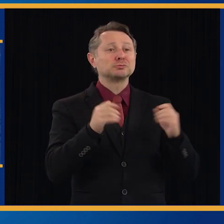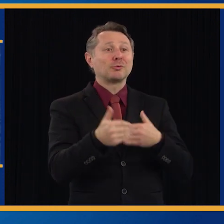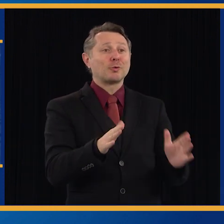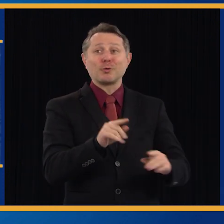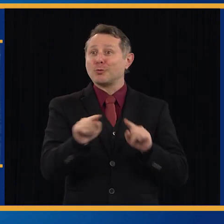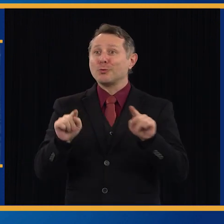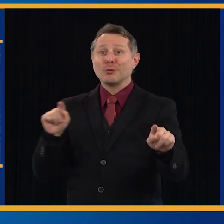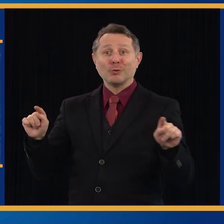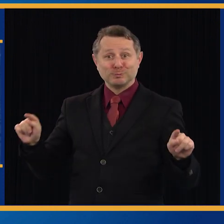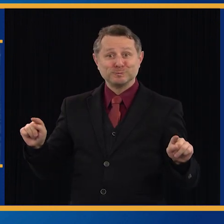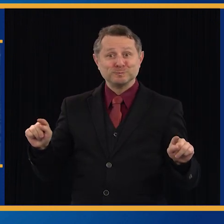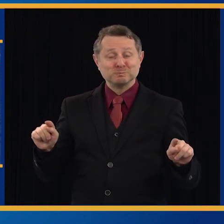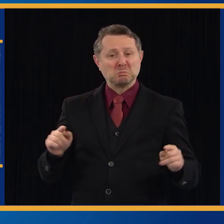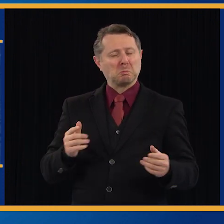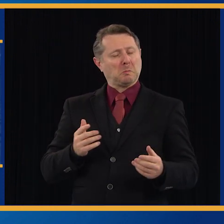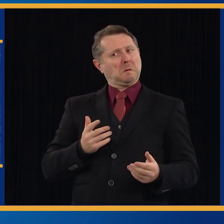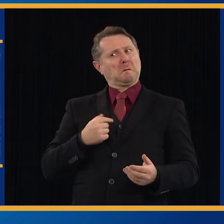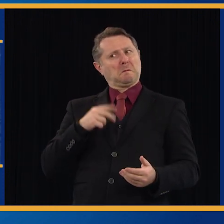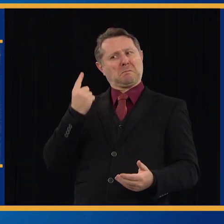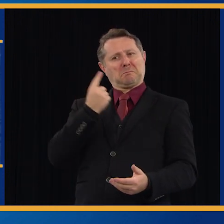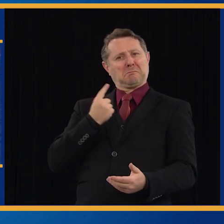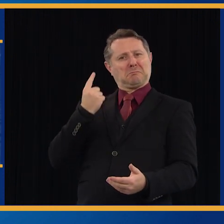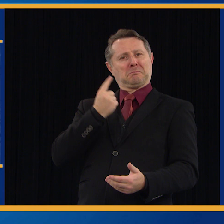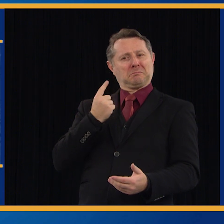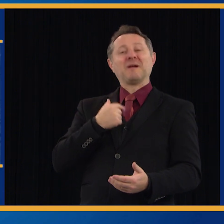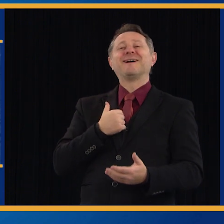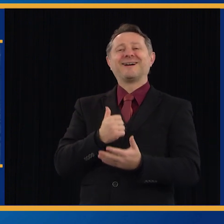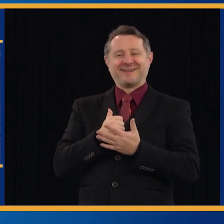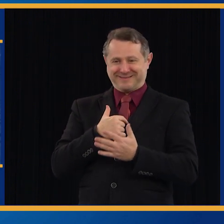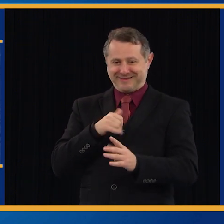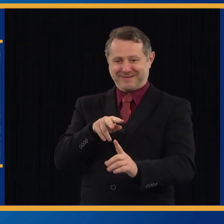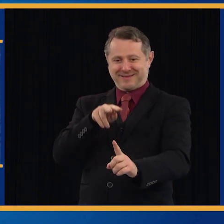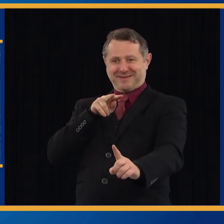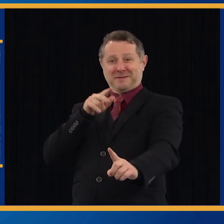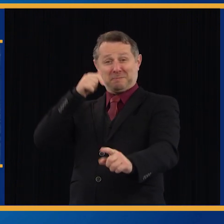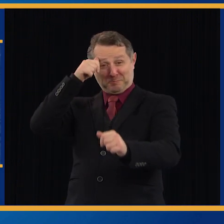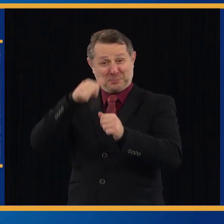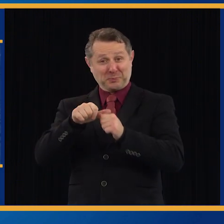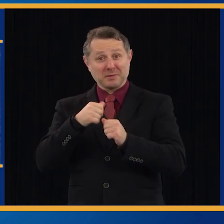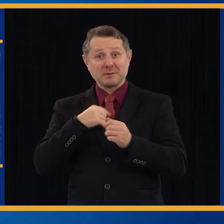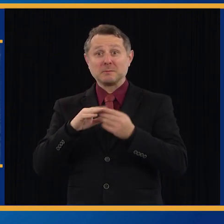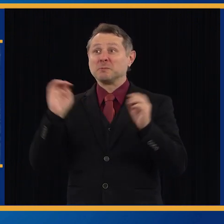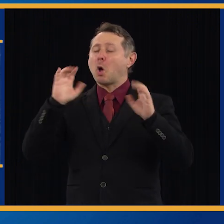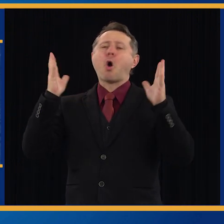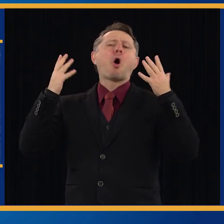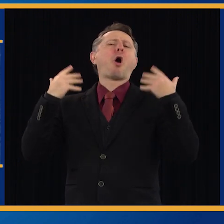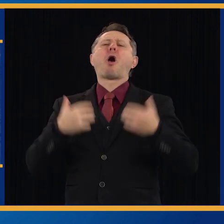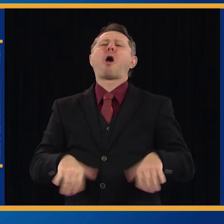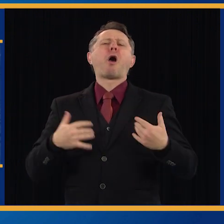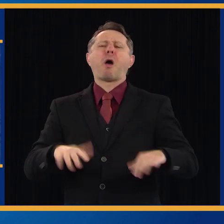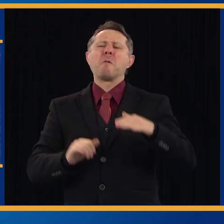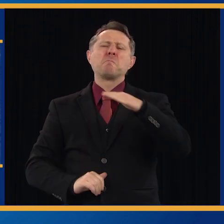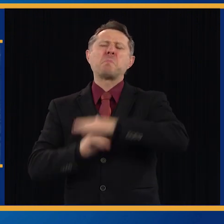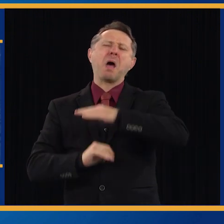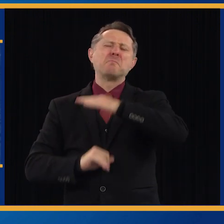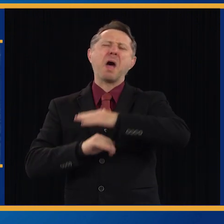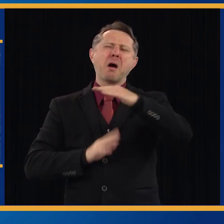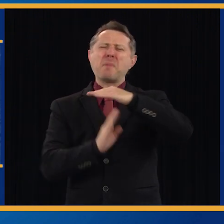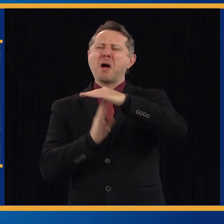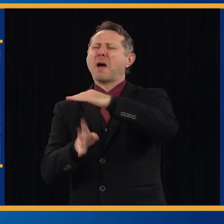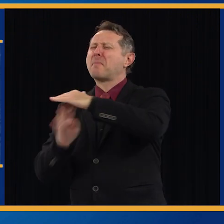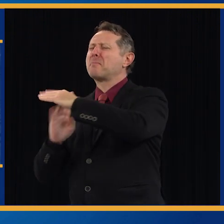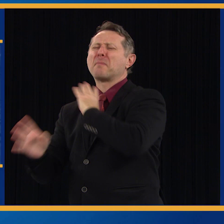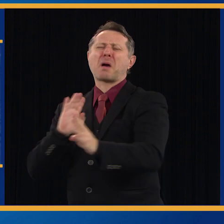which, again, perspective, the emergency rooms were way over capacity. It was chaotic. It